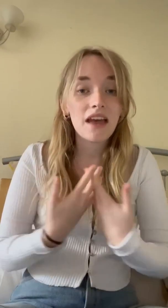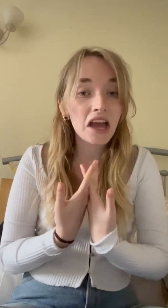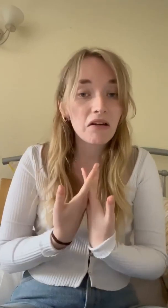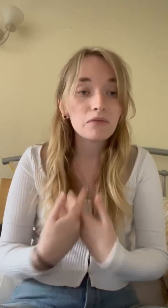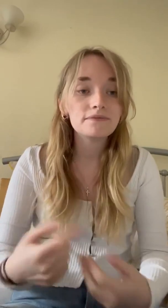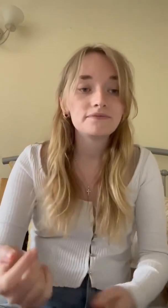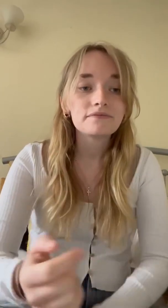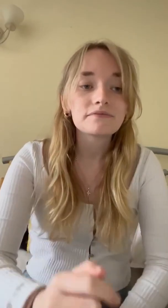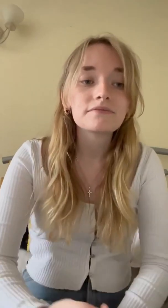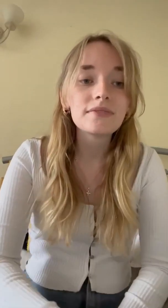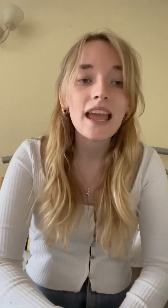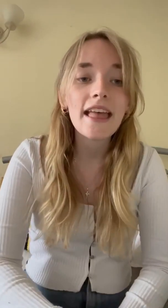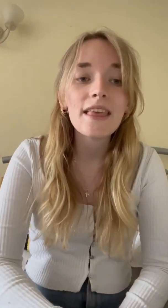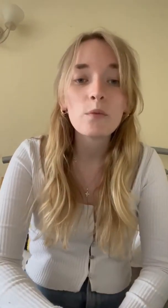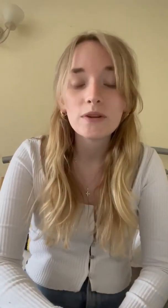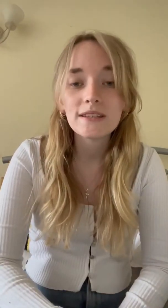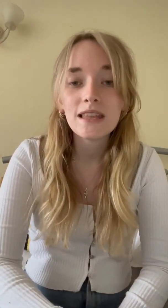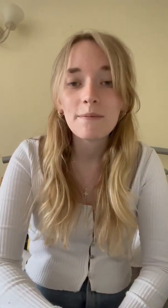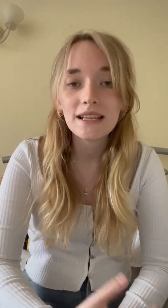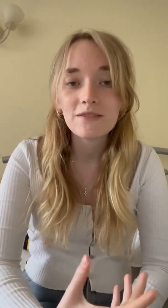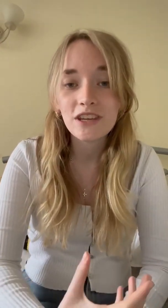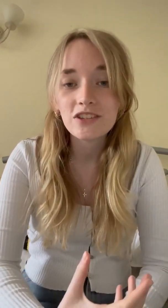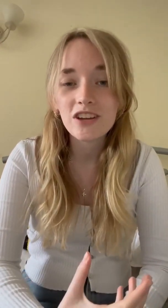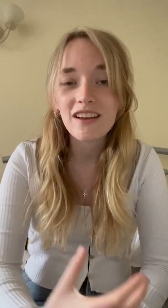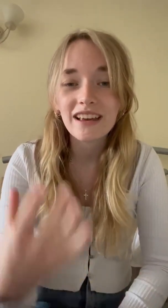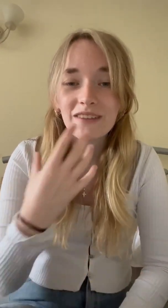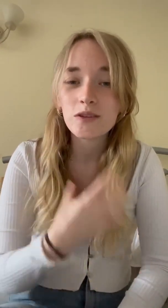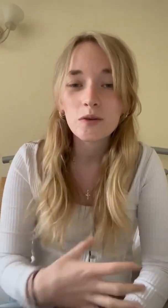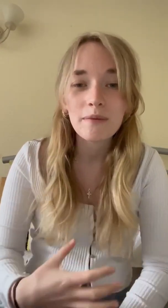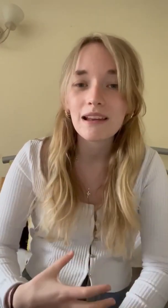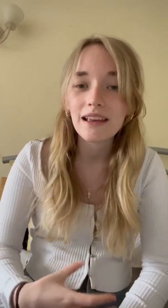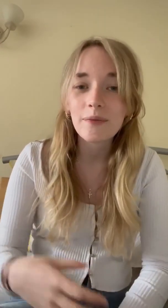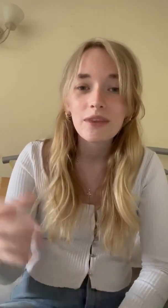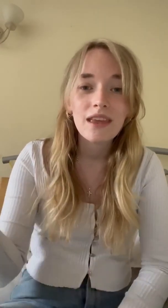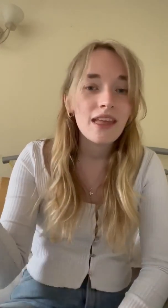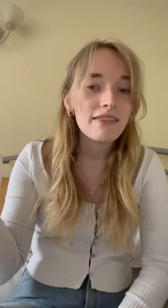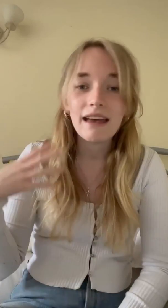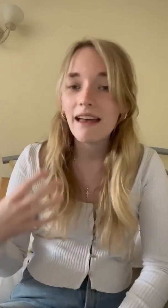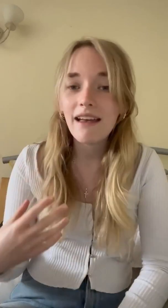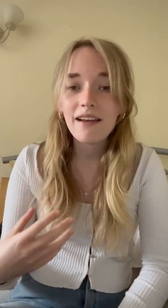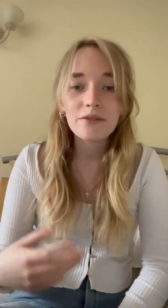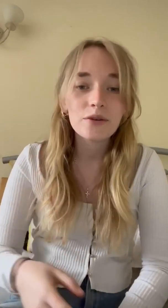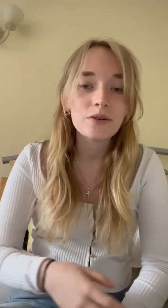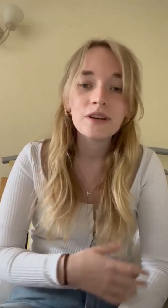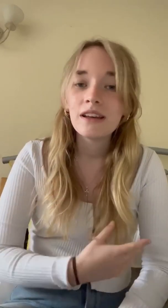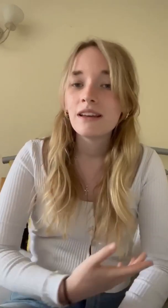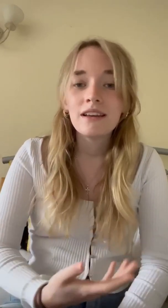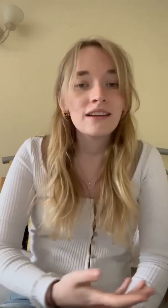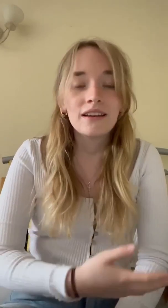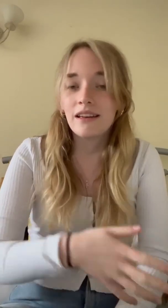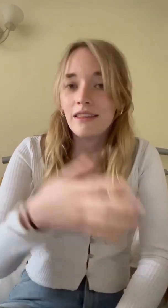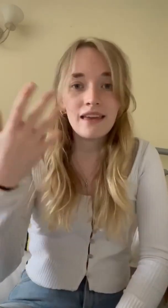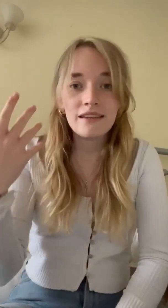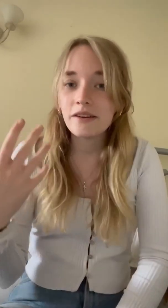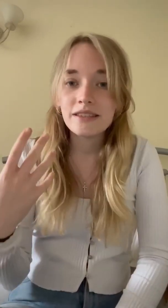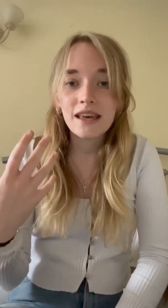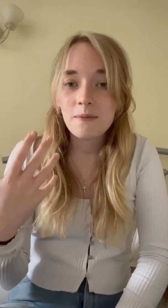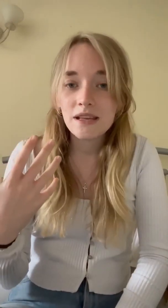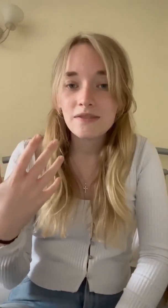how. And then what is their best feature? Like if you're talking about like their hair or their nose is their best feature,